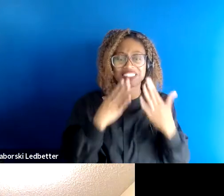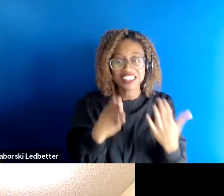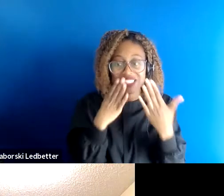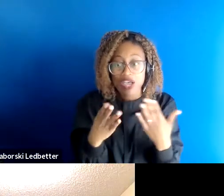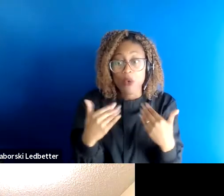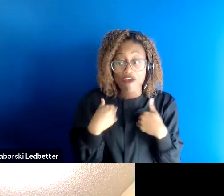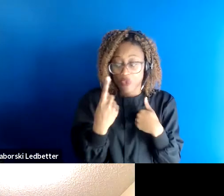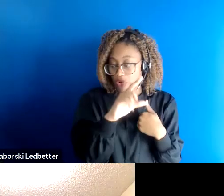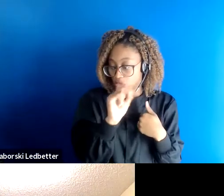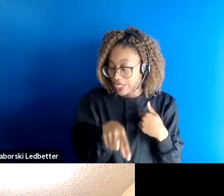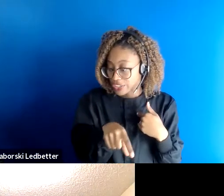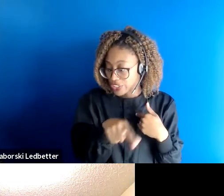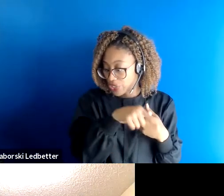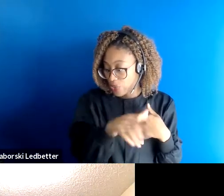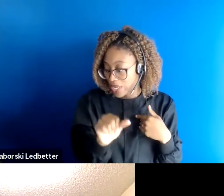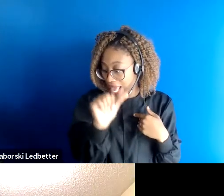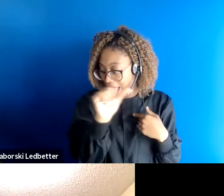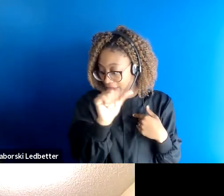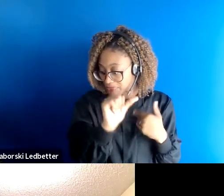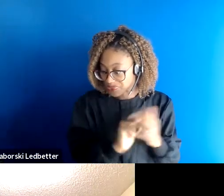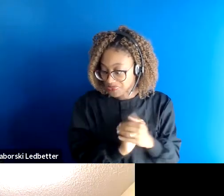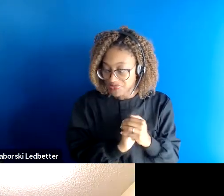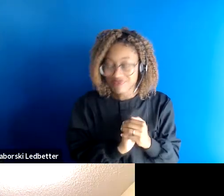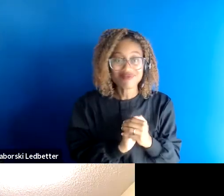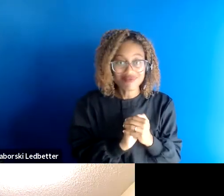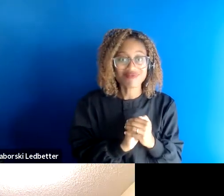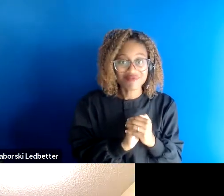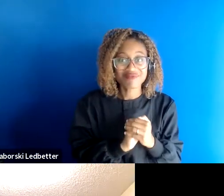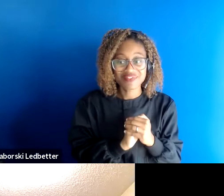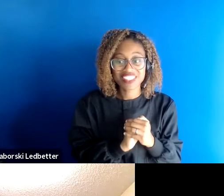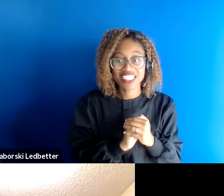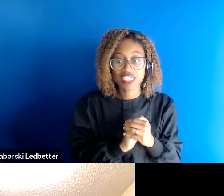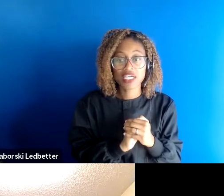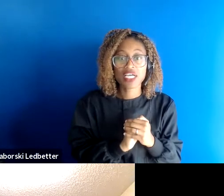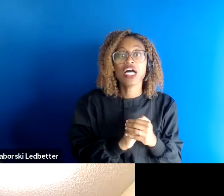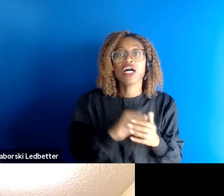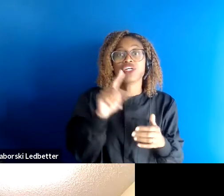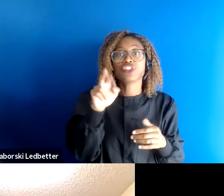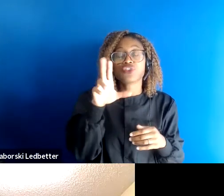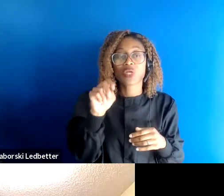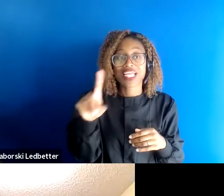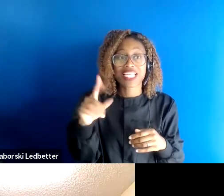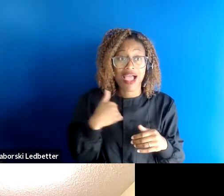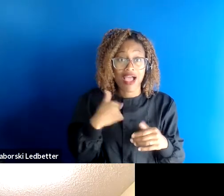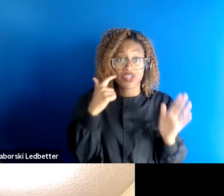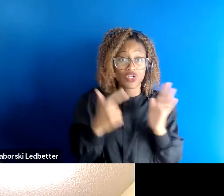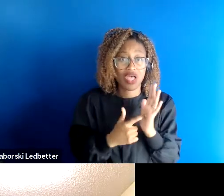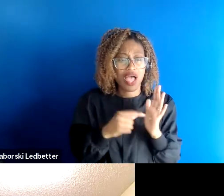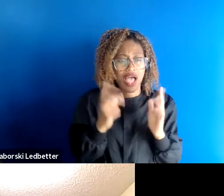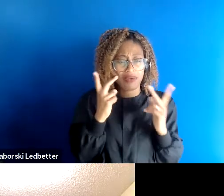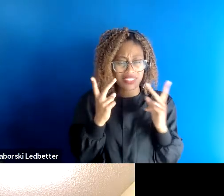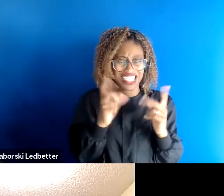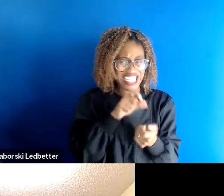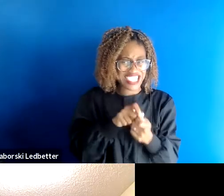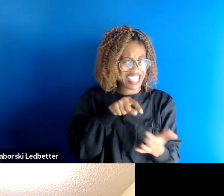Q&A, and just as a trend that I have noticed, I have seen not exactly this